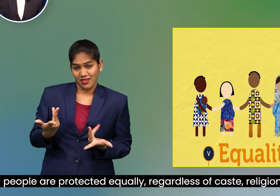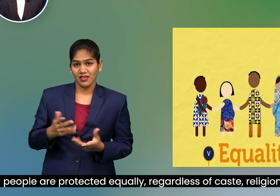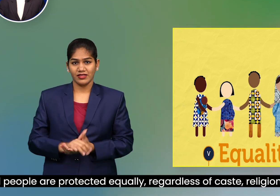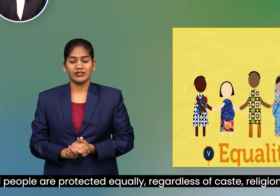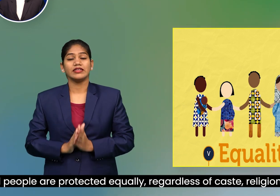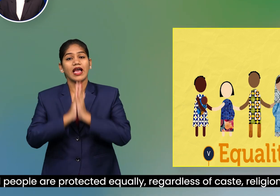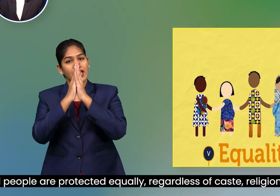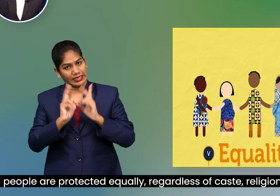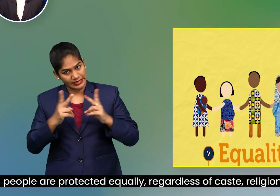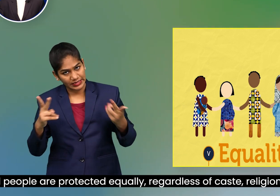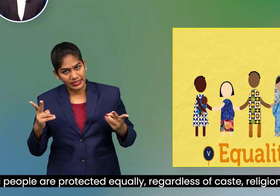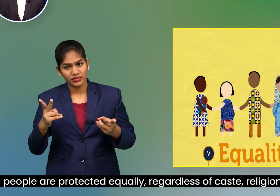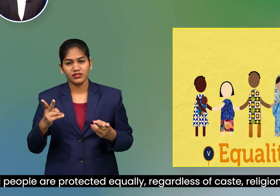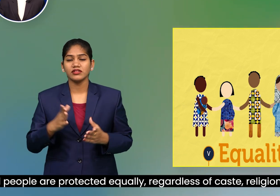religion, gender,